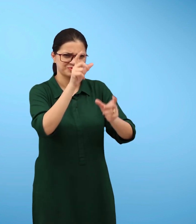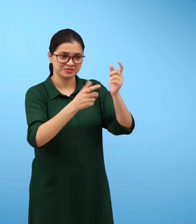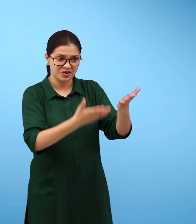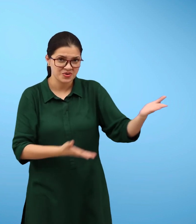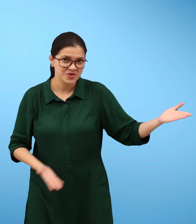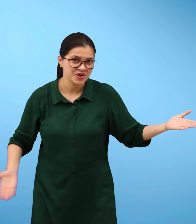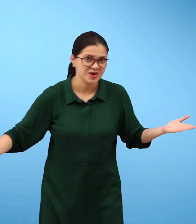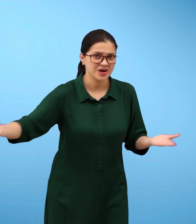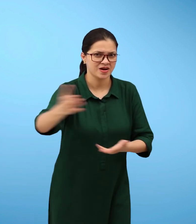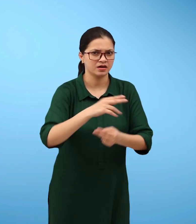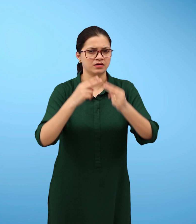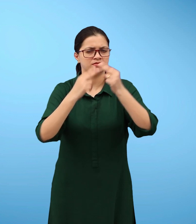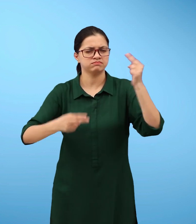Ordinary people also told stories,